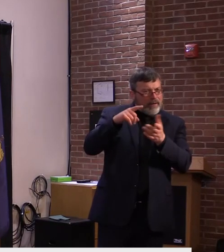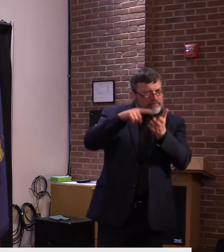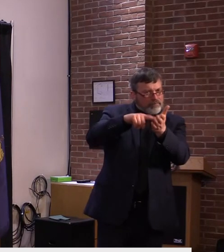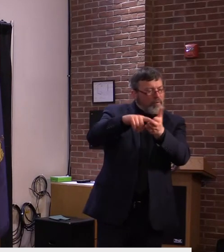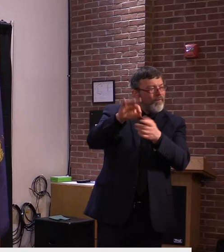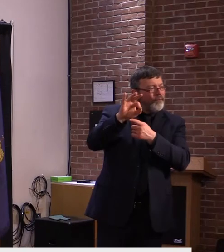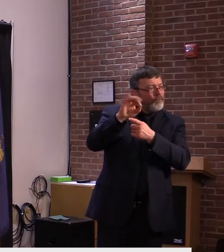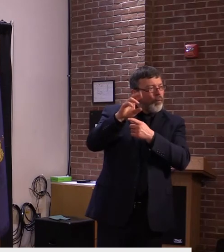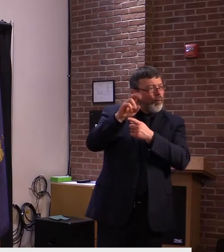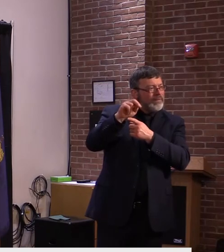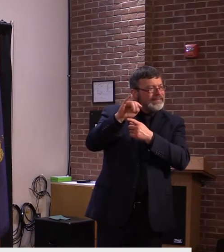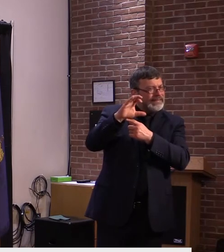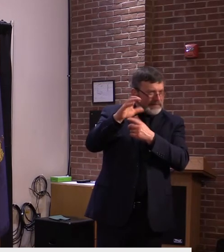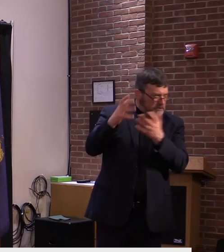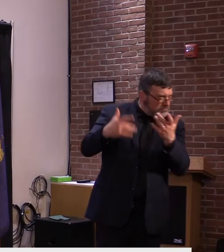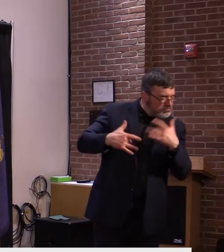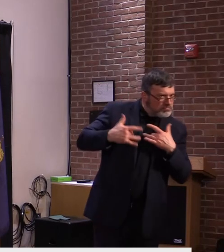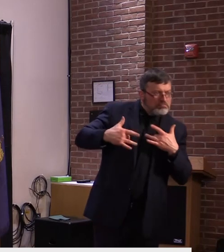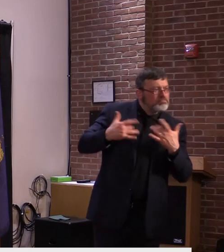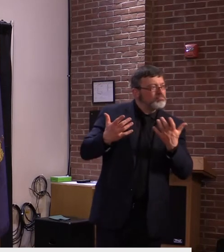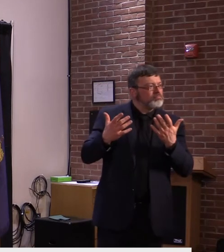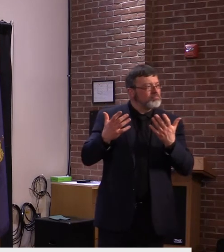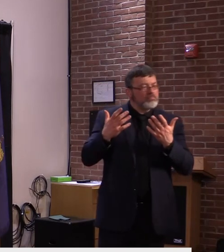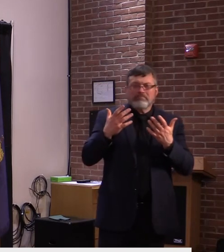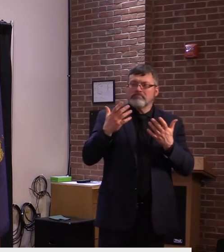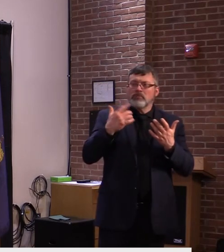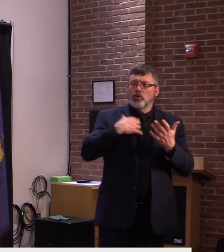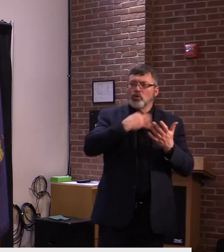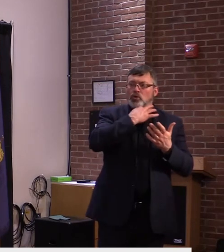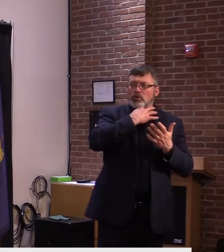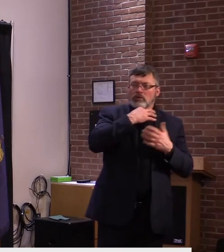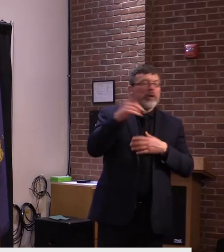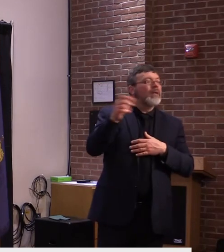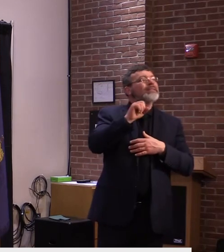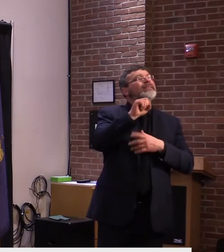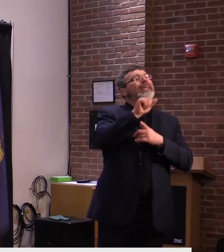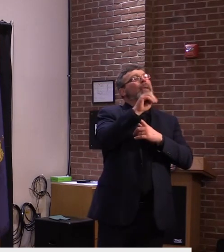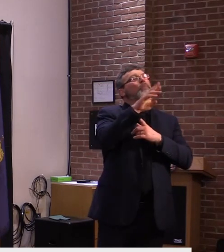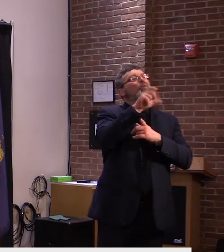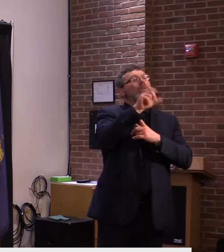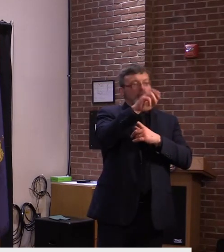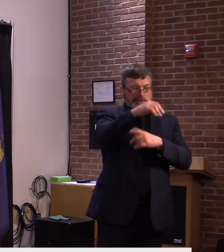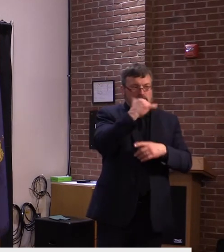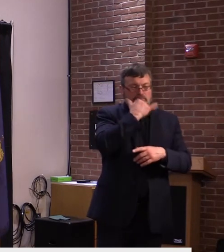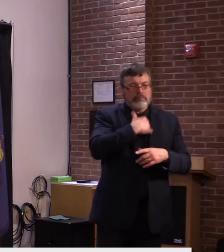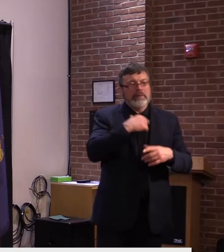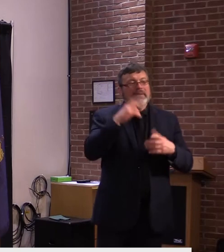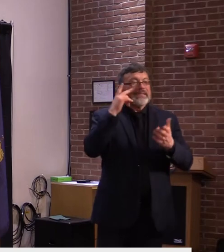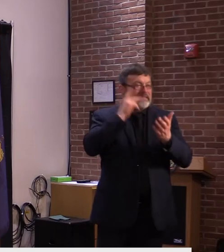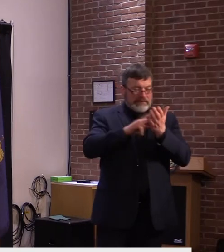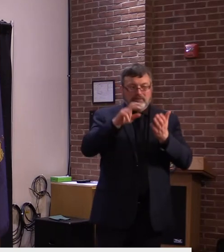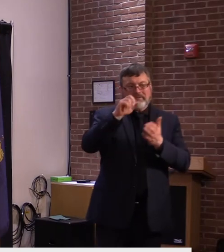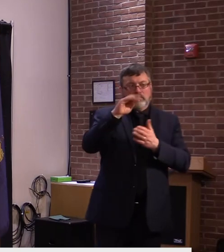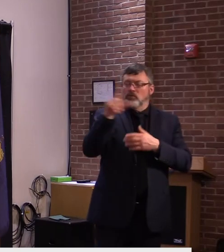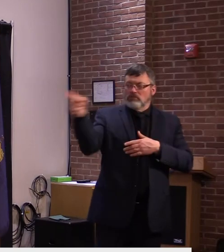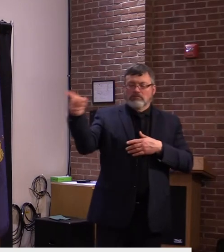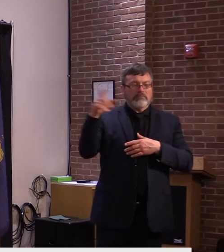like they're nibbling in this field. Secretary Samuelson.